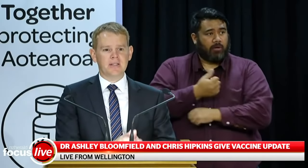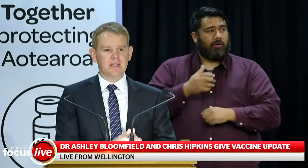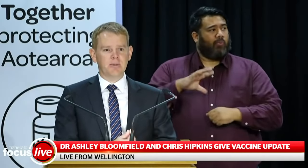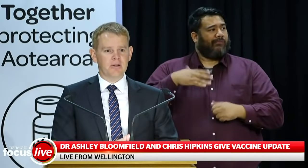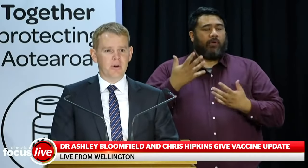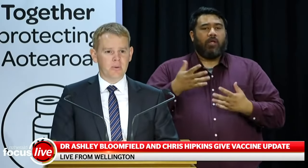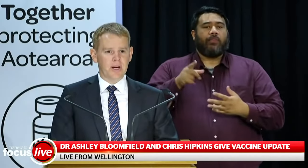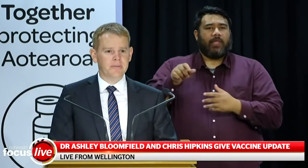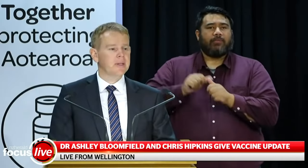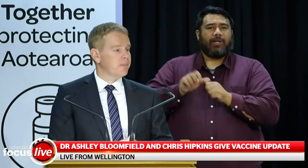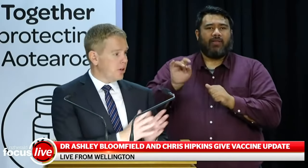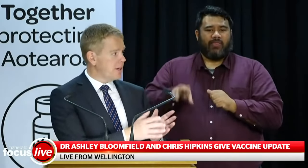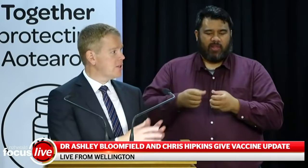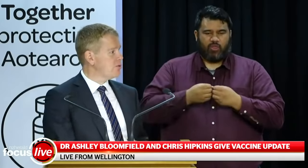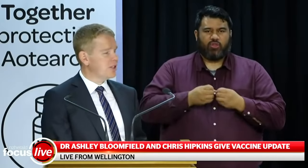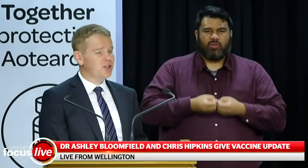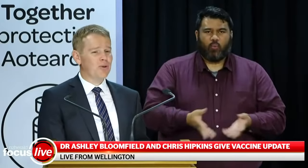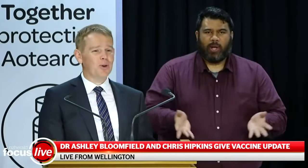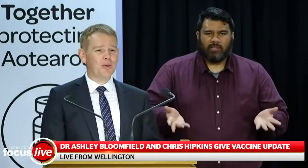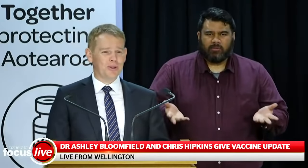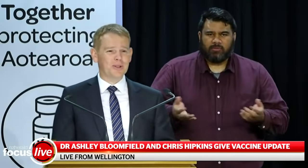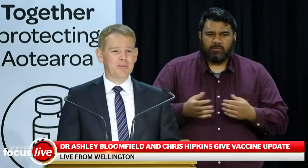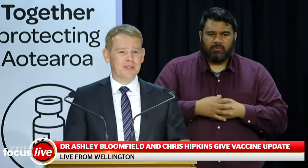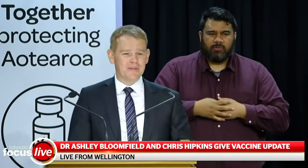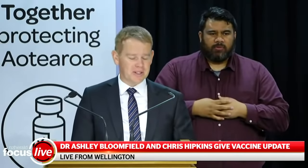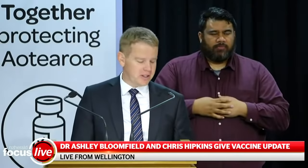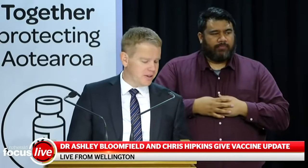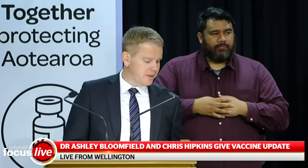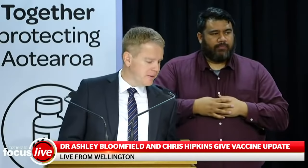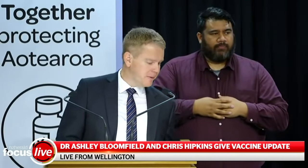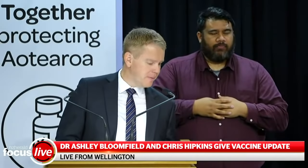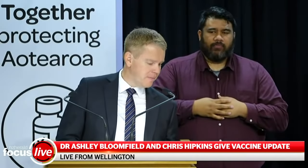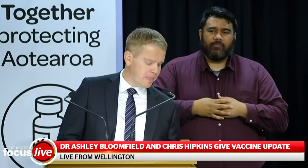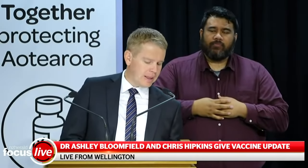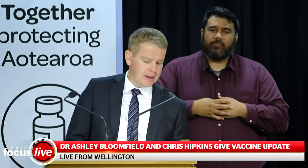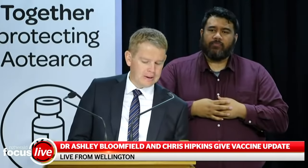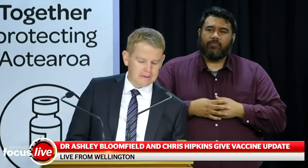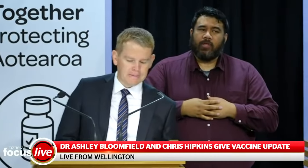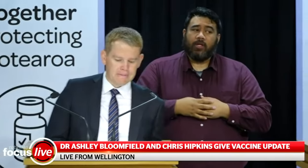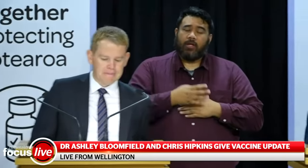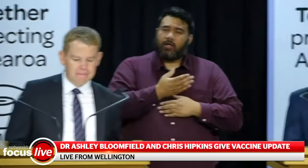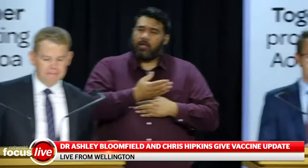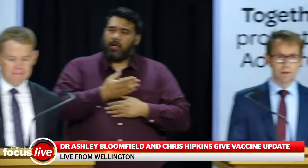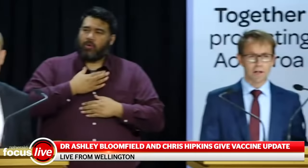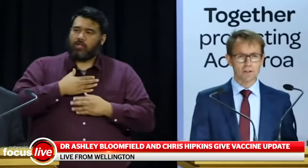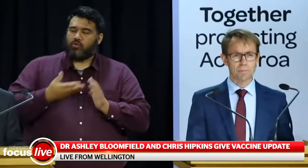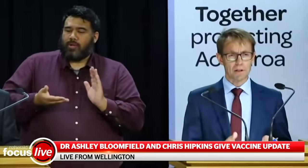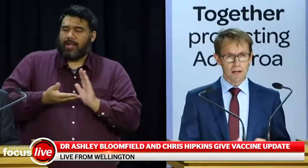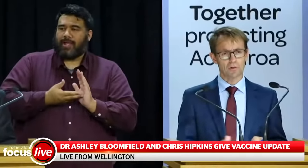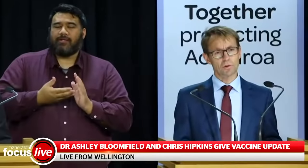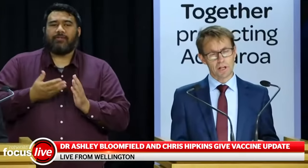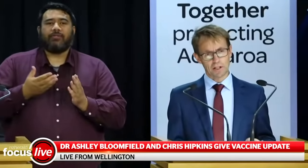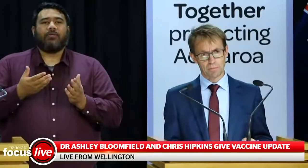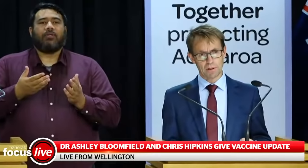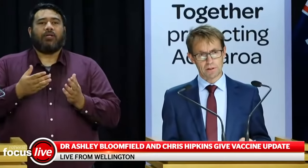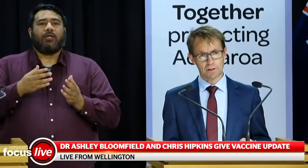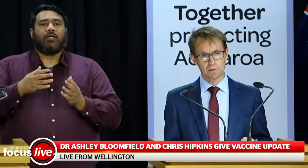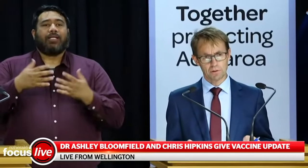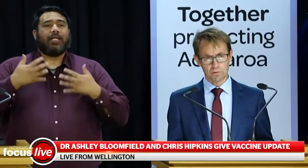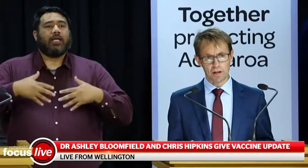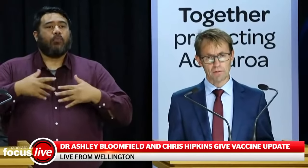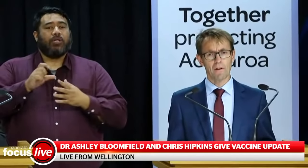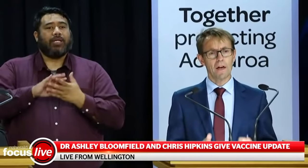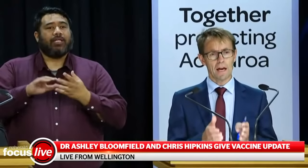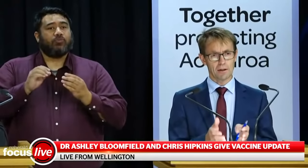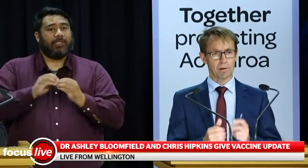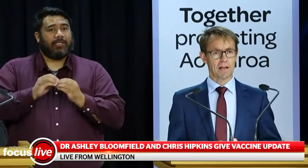than vaccines being thrown away. But I'll ask the Director General to comment on just follow up on that comment. One additional comment is Canterbury DHB, as all DHBs